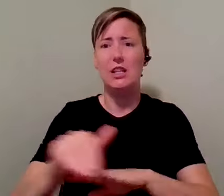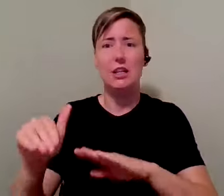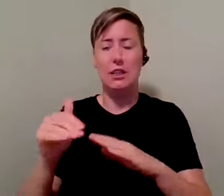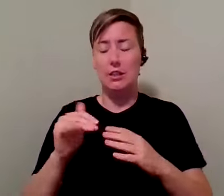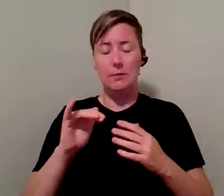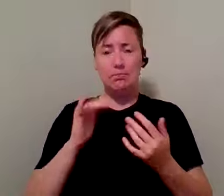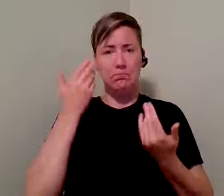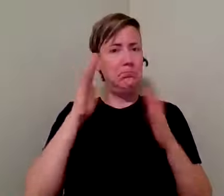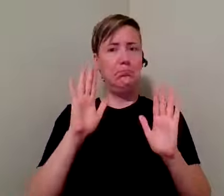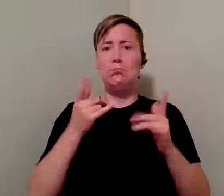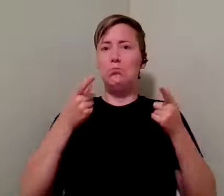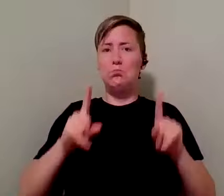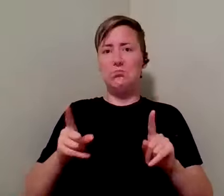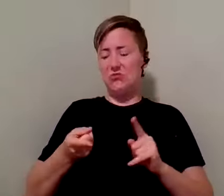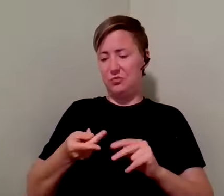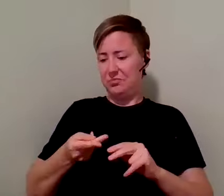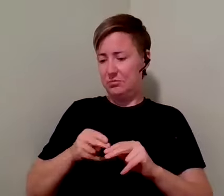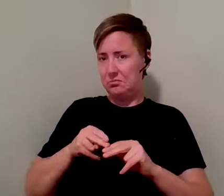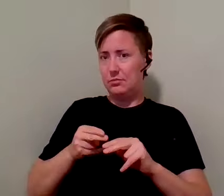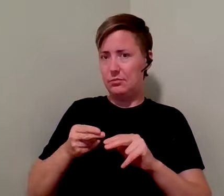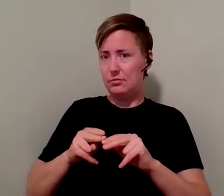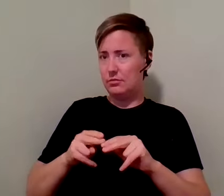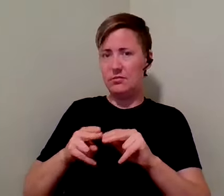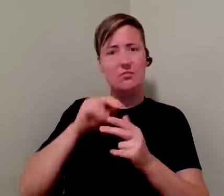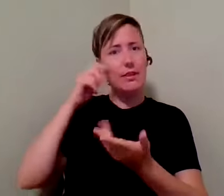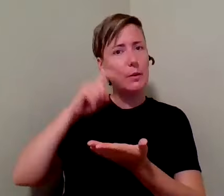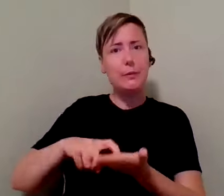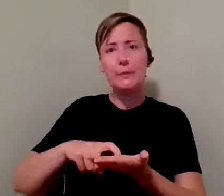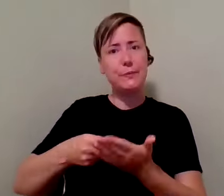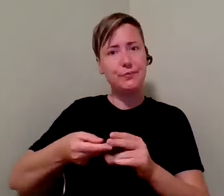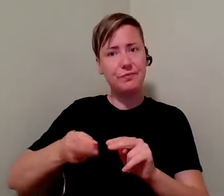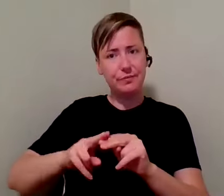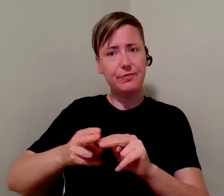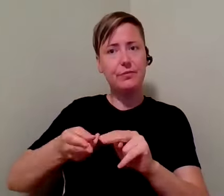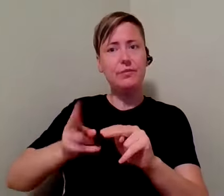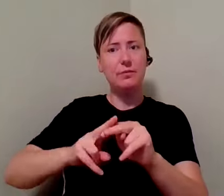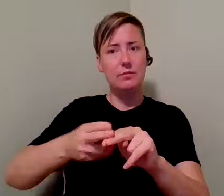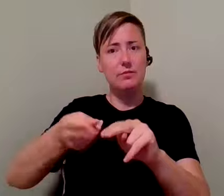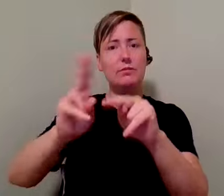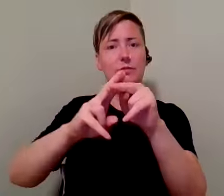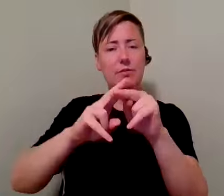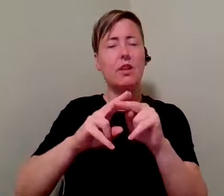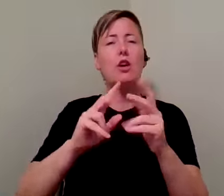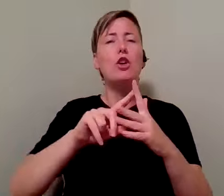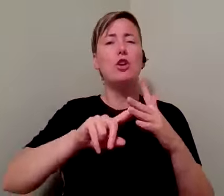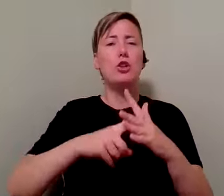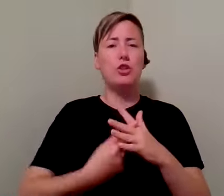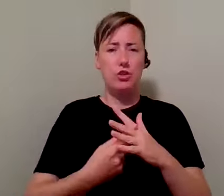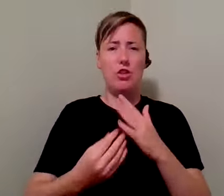slowly, imperceptibly. And this started to have an effect on my health